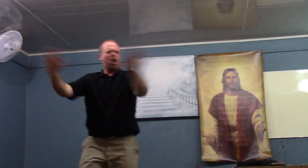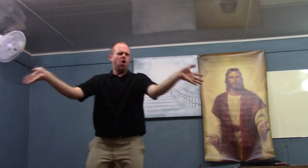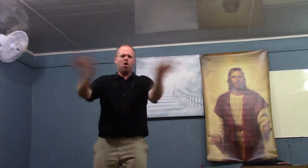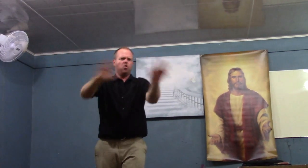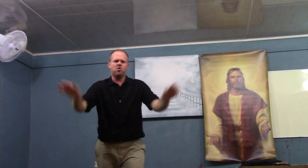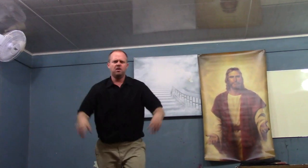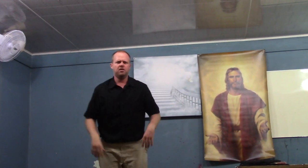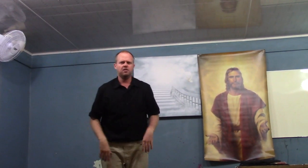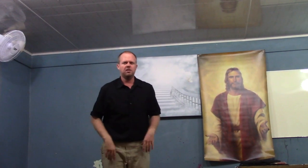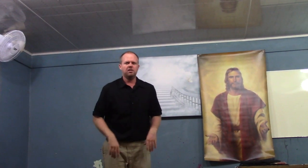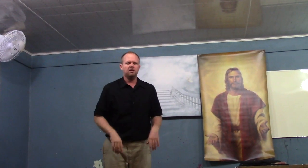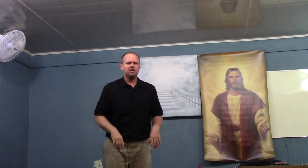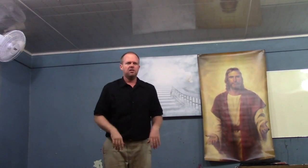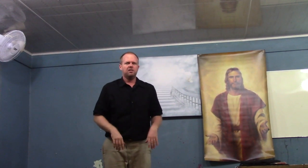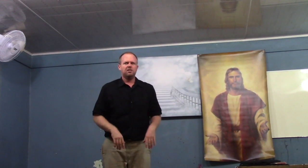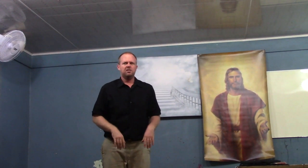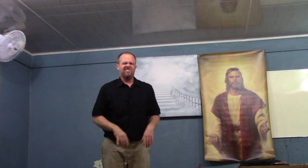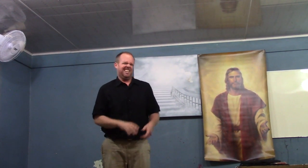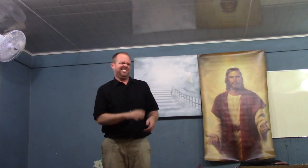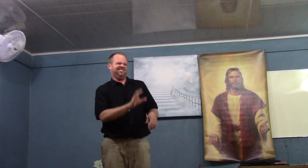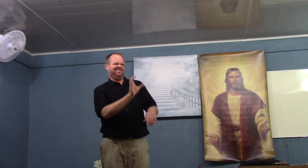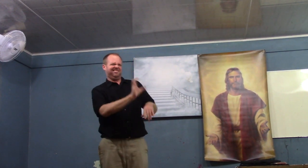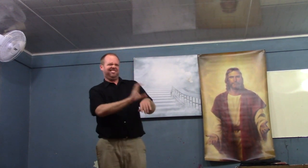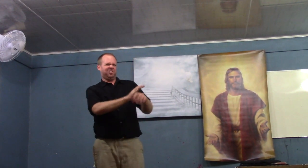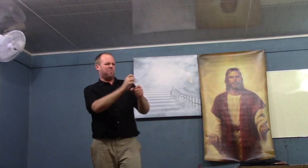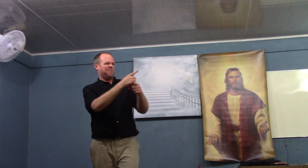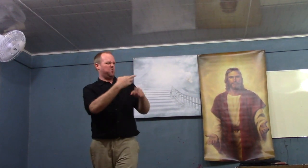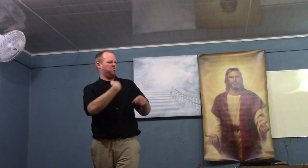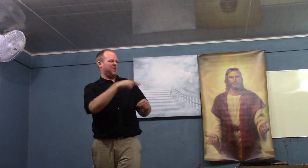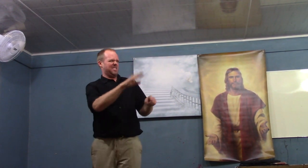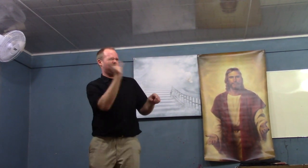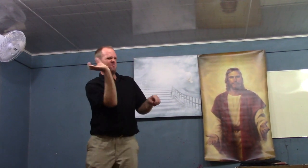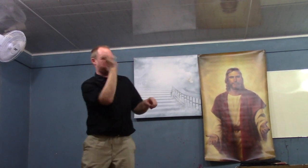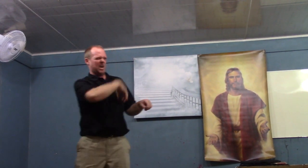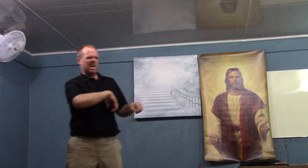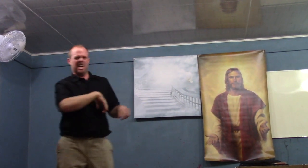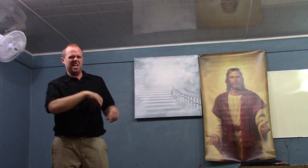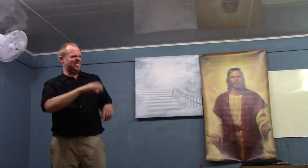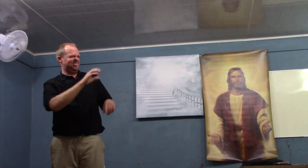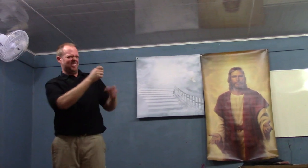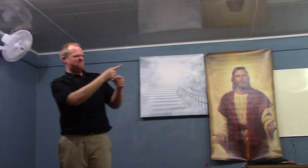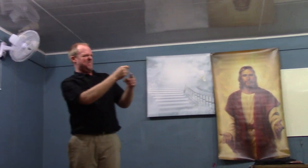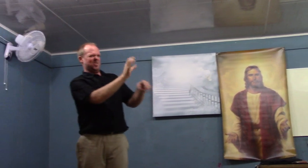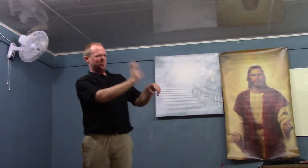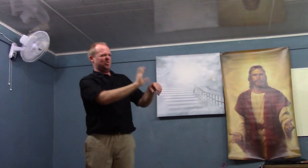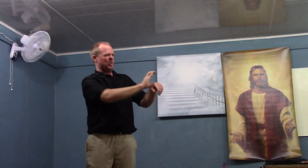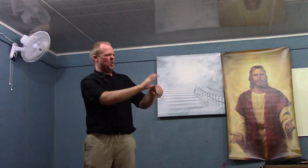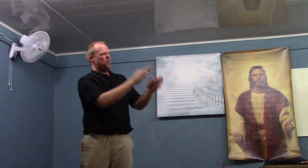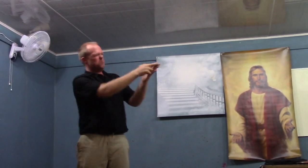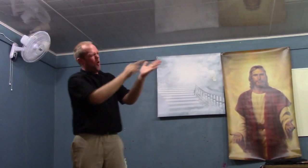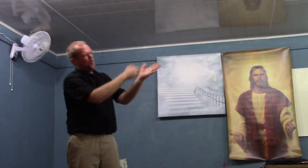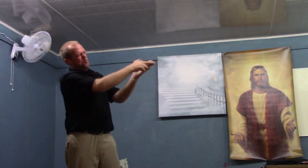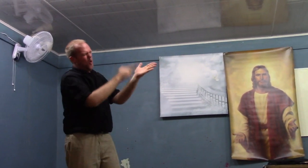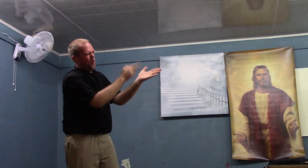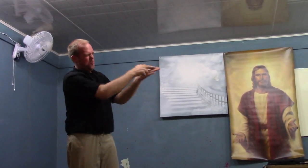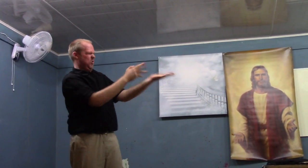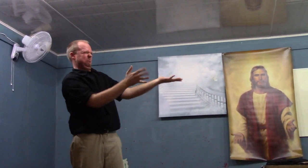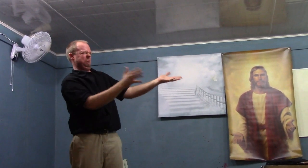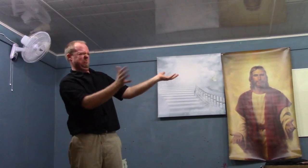way, Boston's way, Jerry's way? Of course not. Oh, the church is bent to gout. Oh, there's